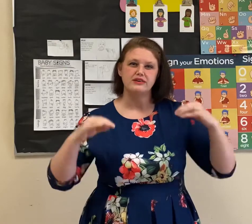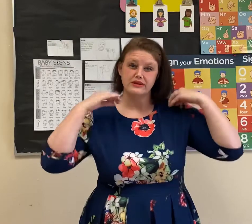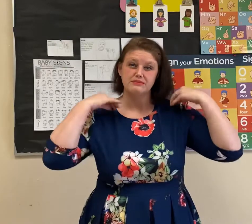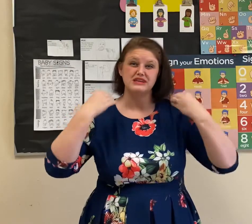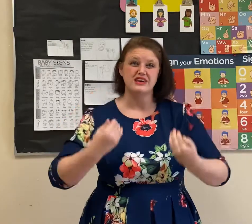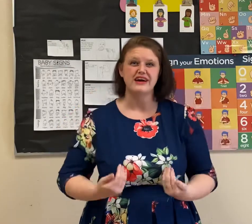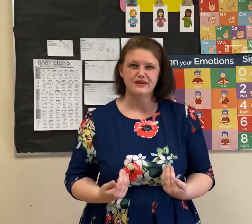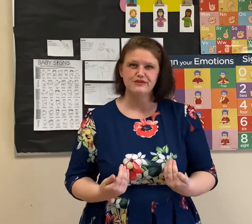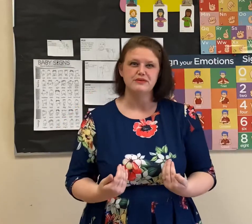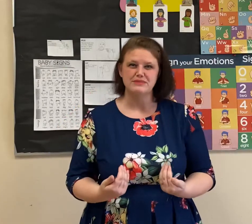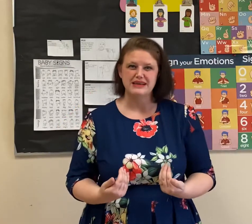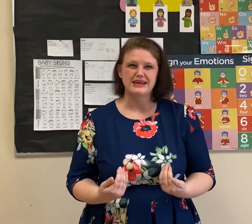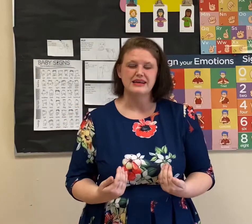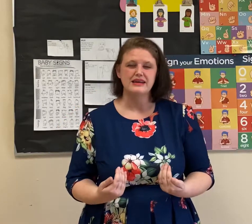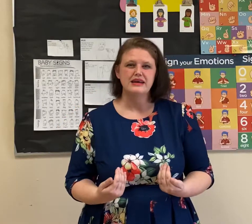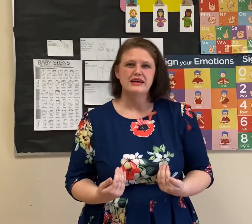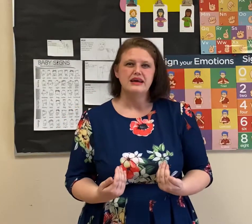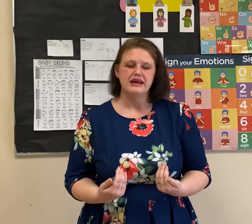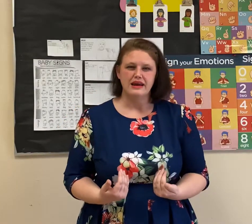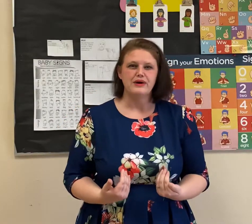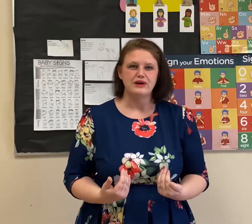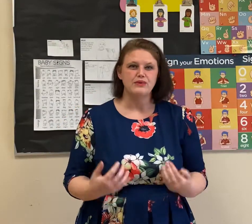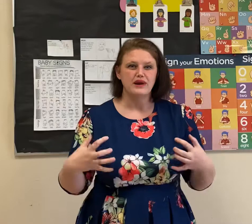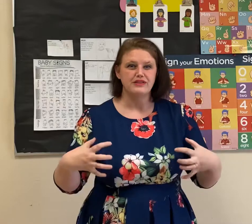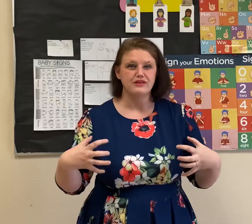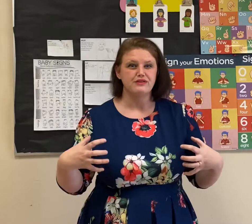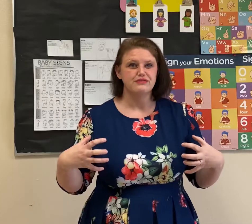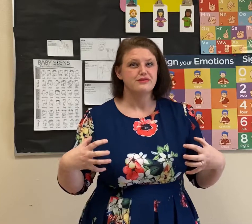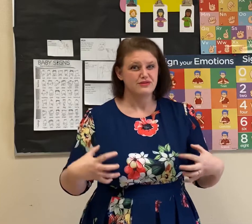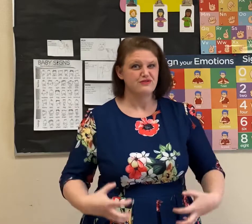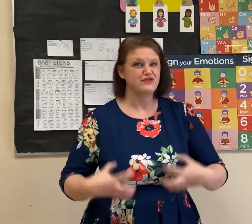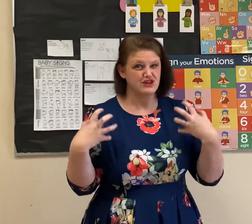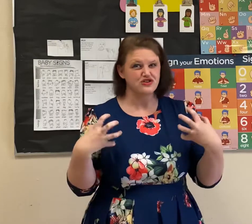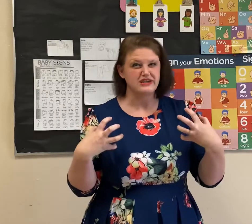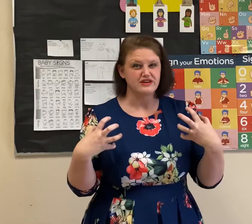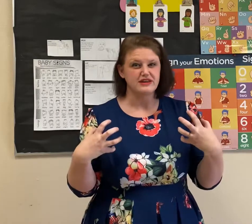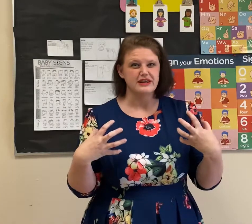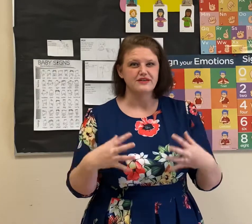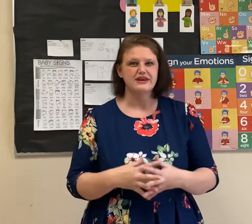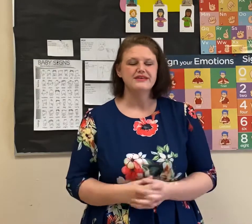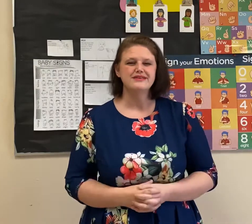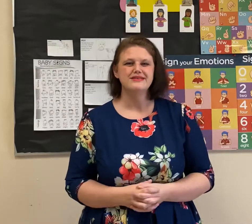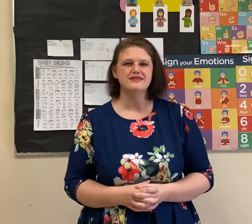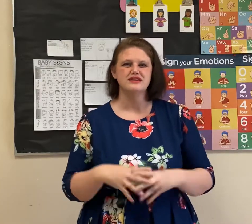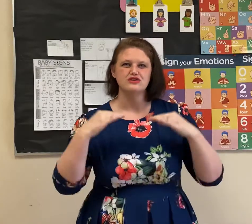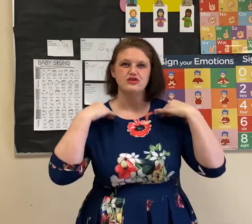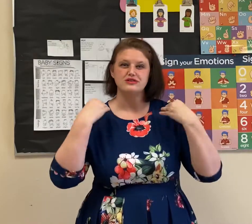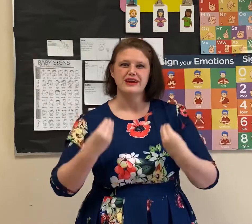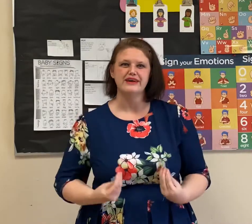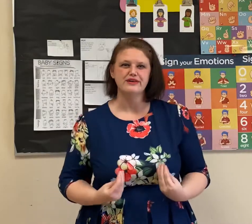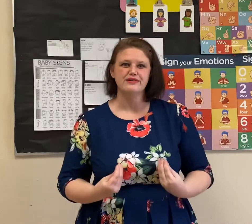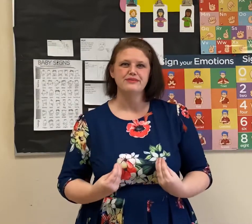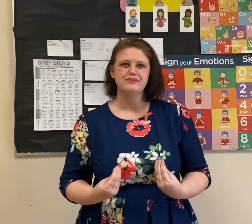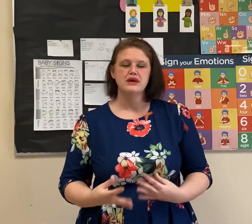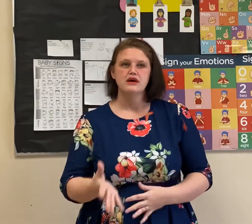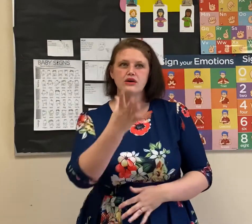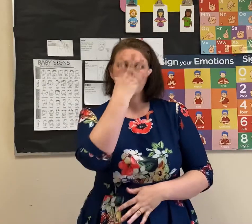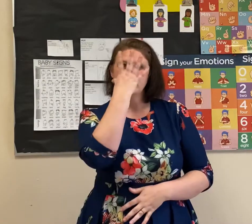be tired from playing, and now I know why they're frustrated or angry, because they're tired. Or it's nap